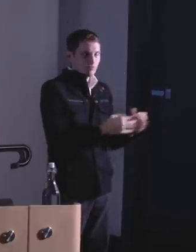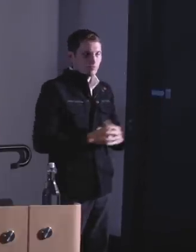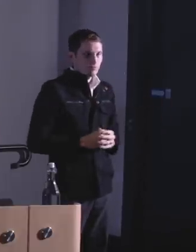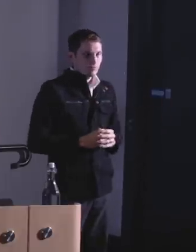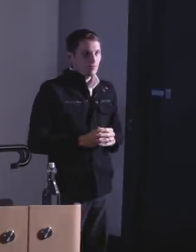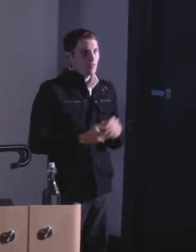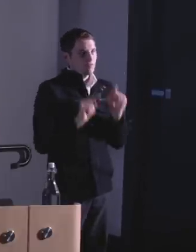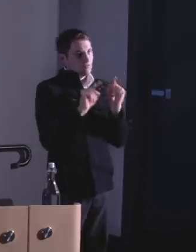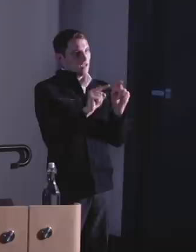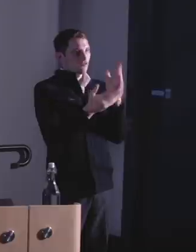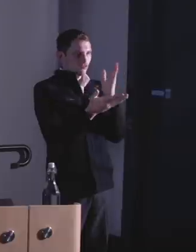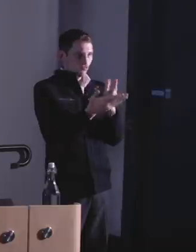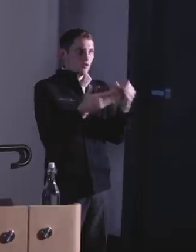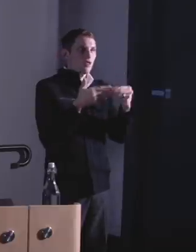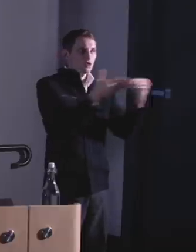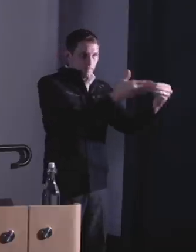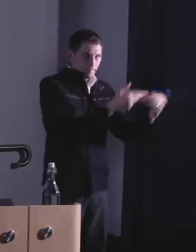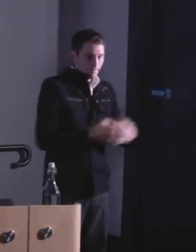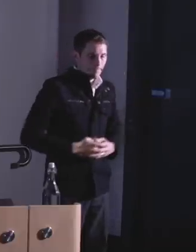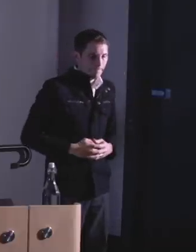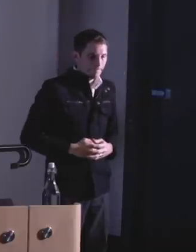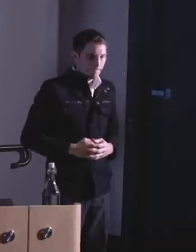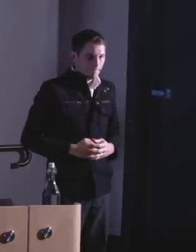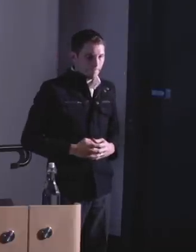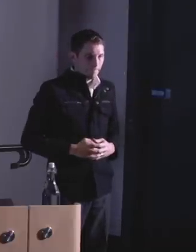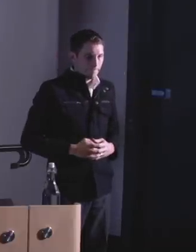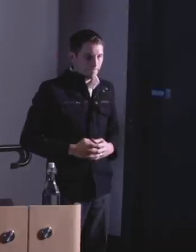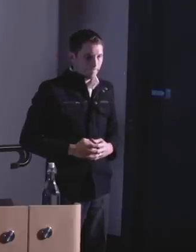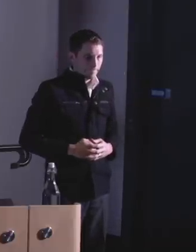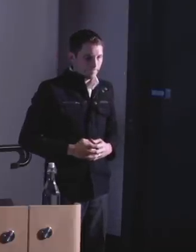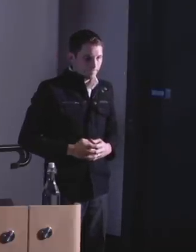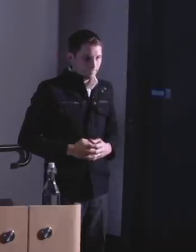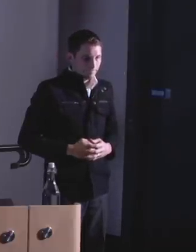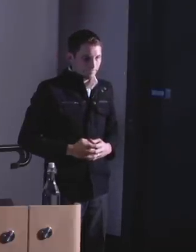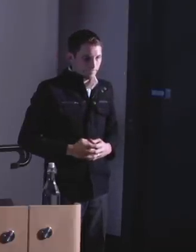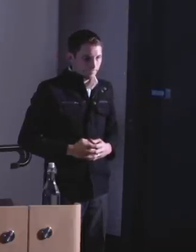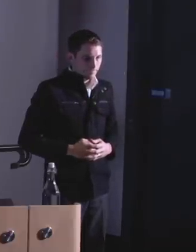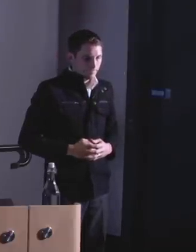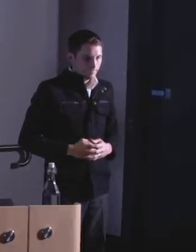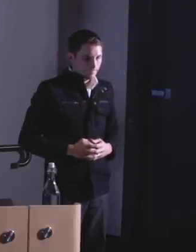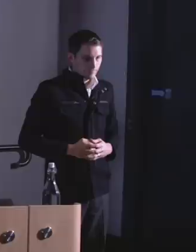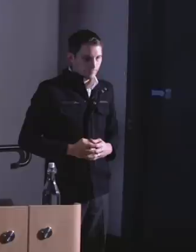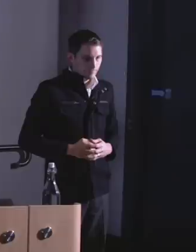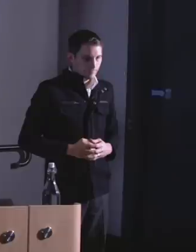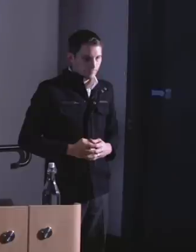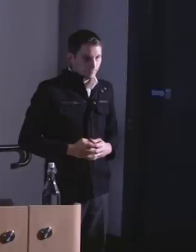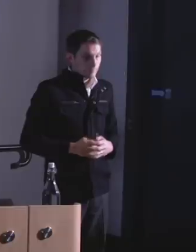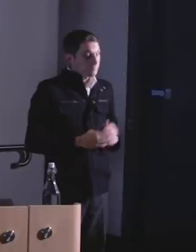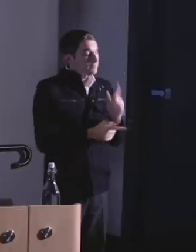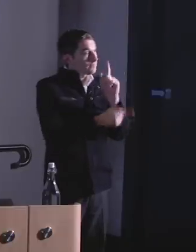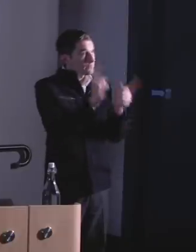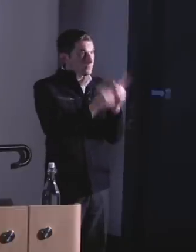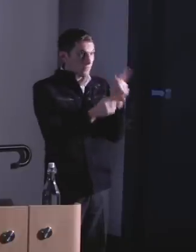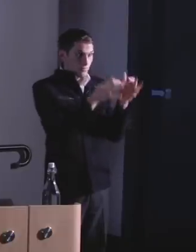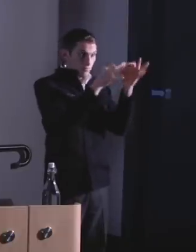That is leadership. And whether it does not necessarily serve the immediate interests of